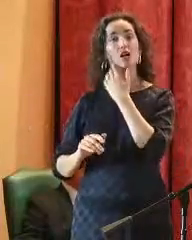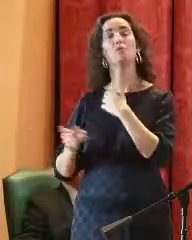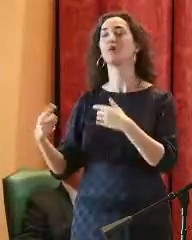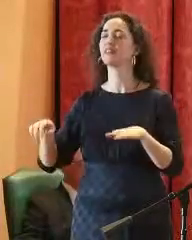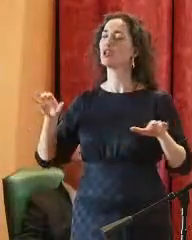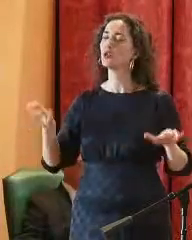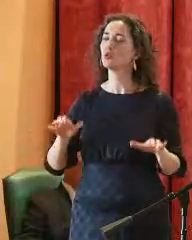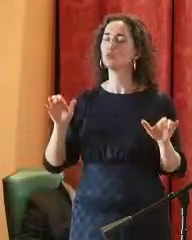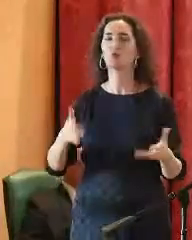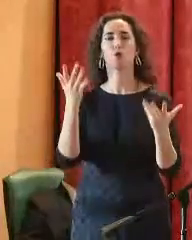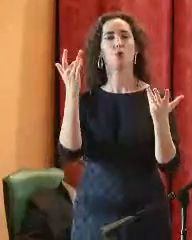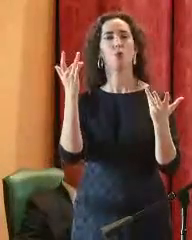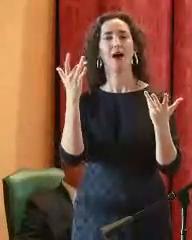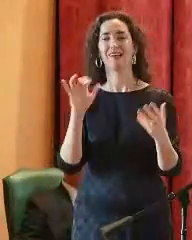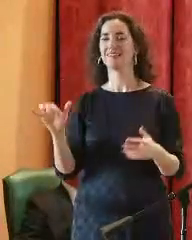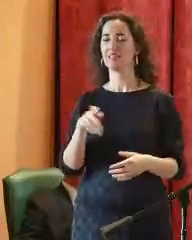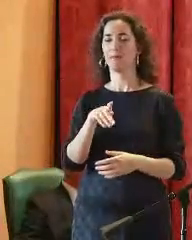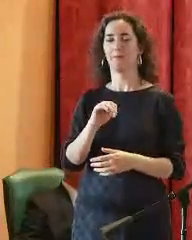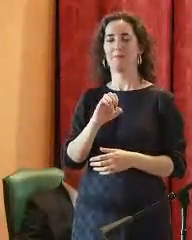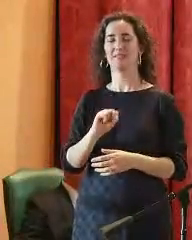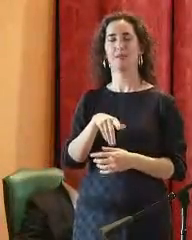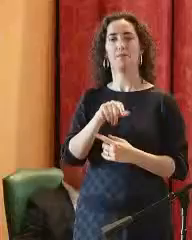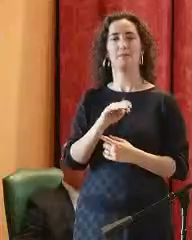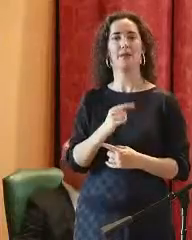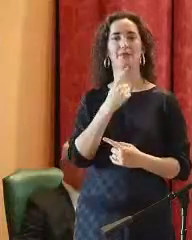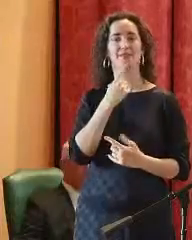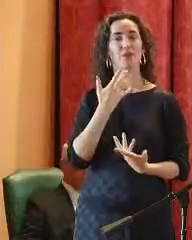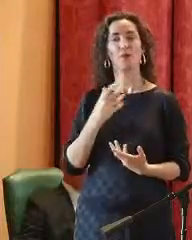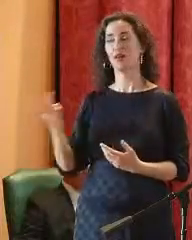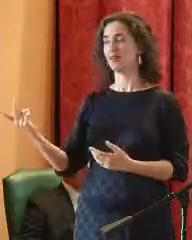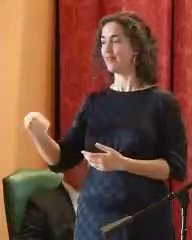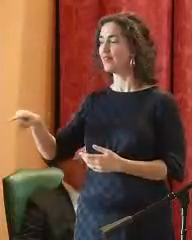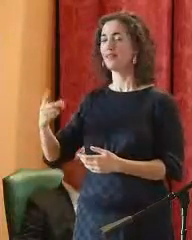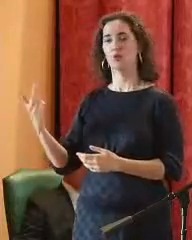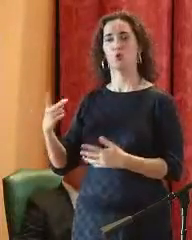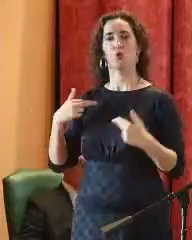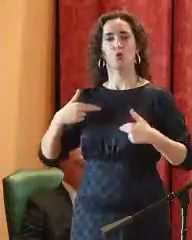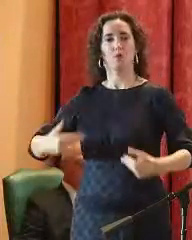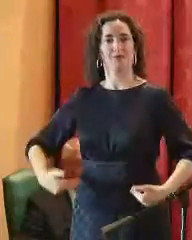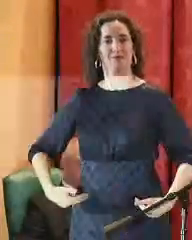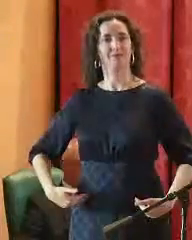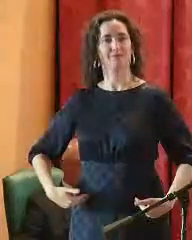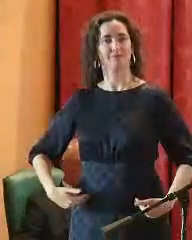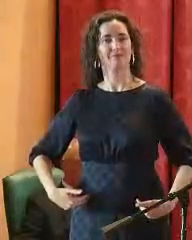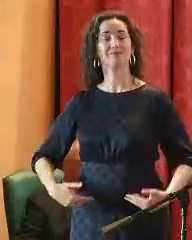they do simply because, as Ms. Pam would say, because they're human. And,